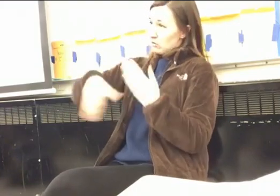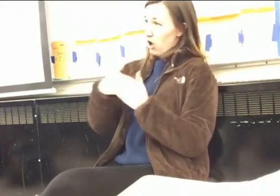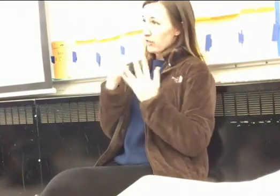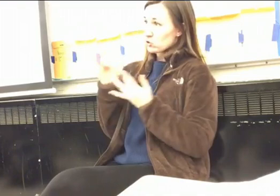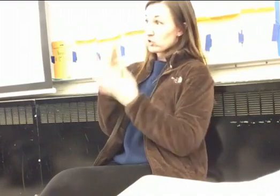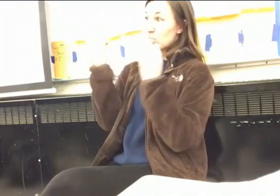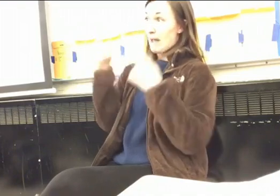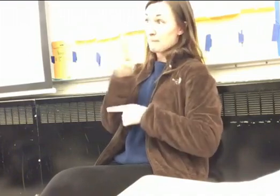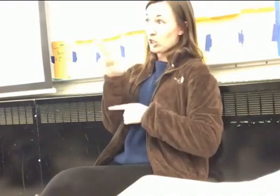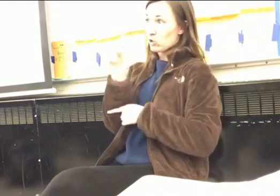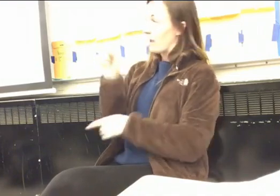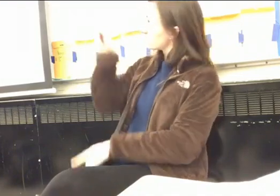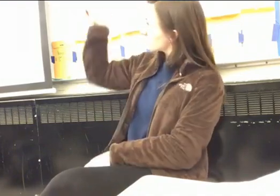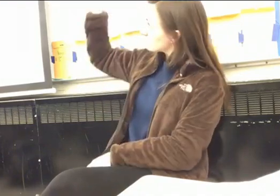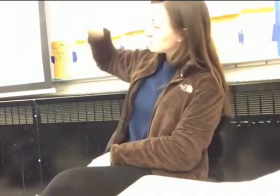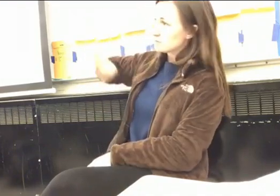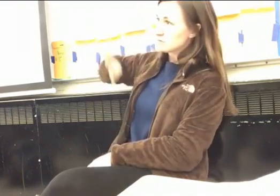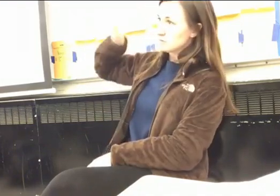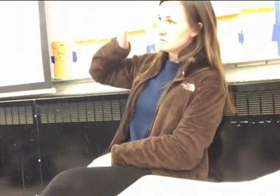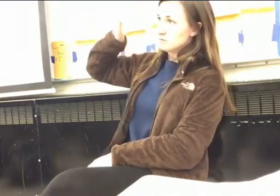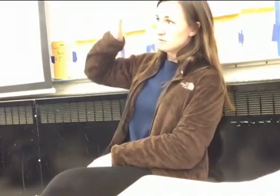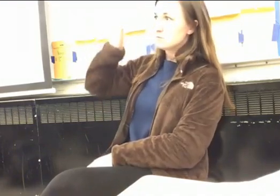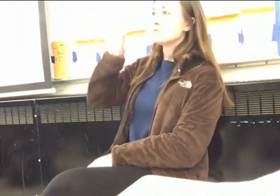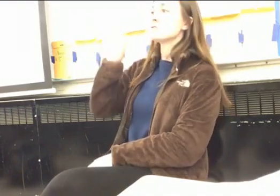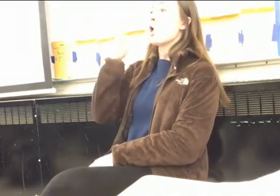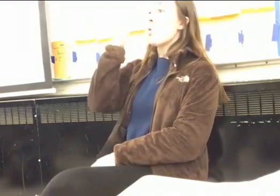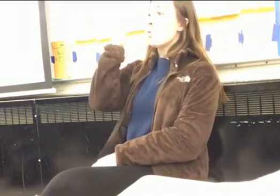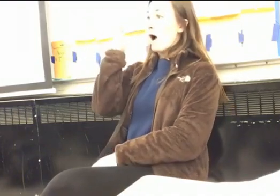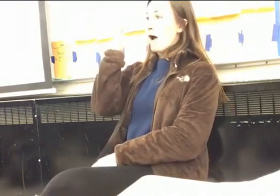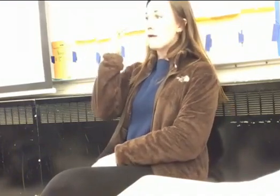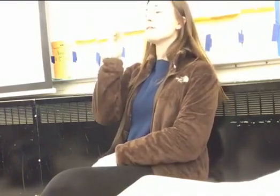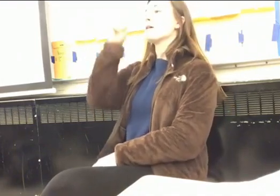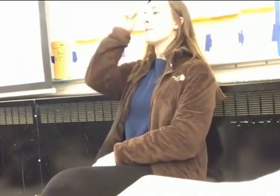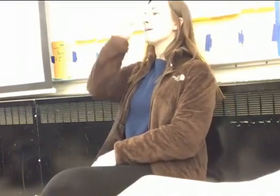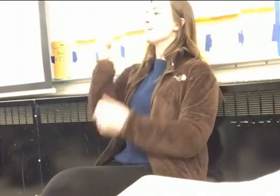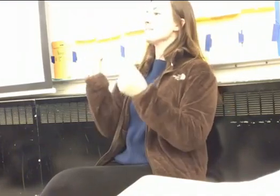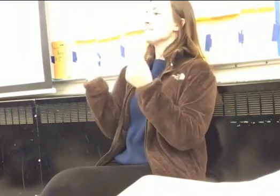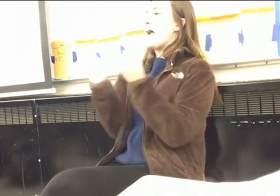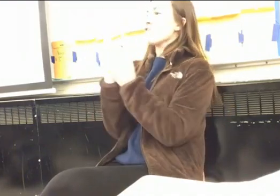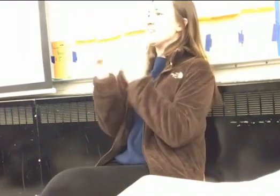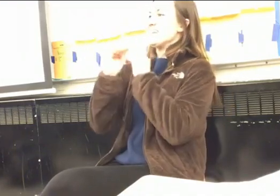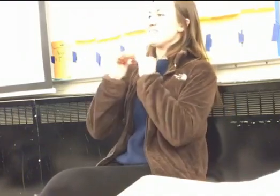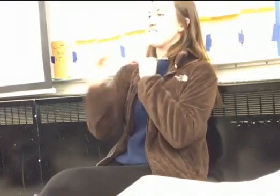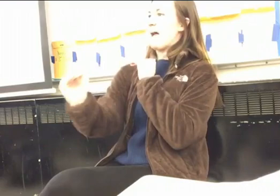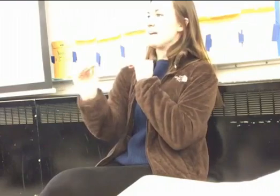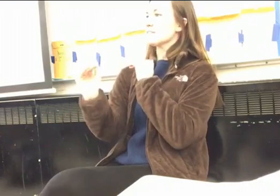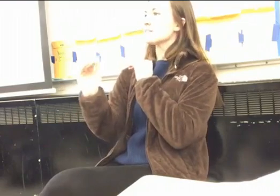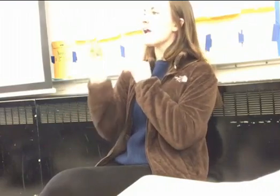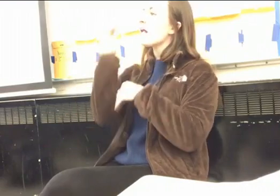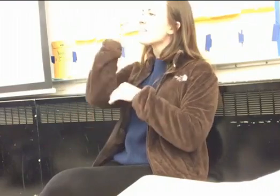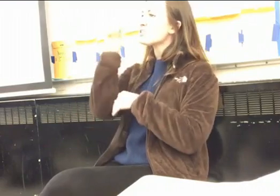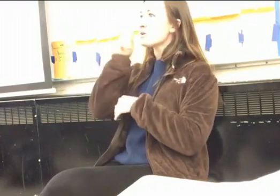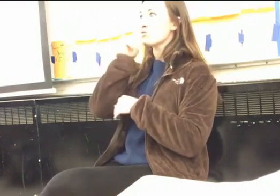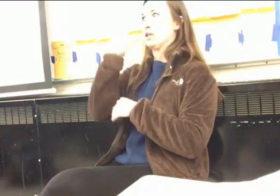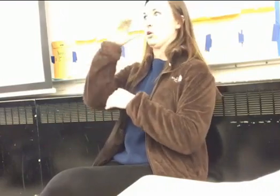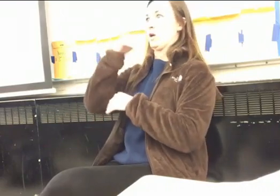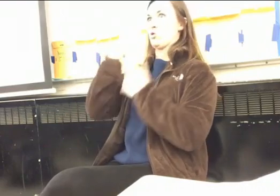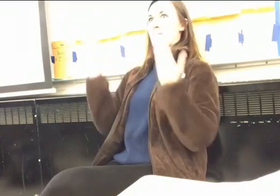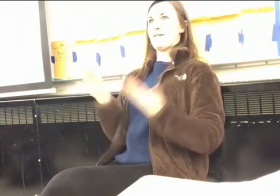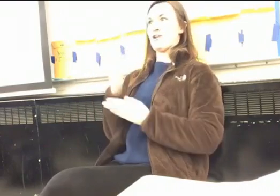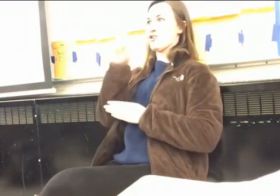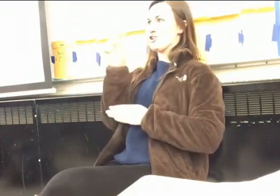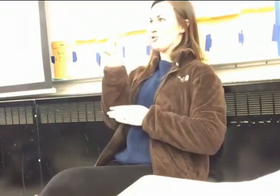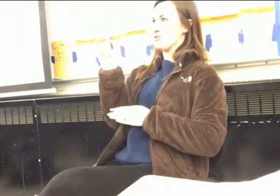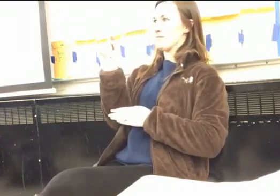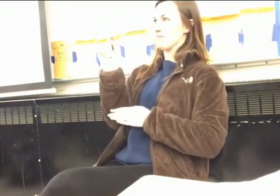ones, are along these Great Plains because everything's flat. That's why it was so weird when we had a tornado here, is because we have mountains and it's